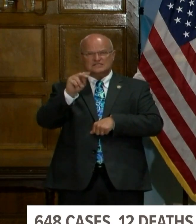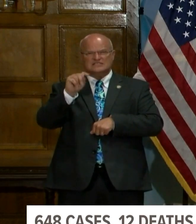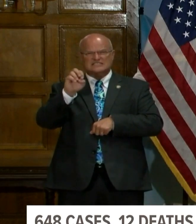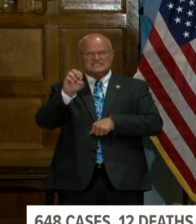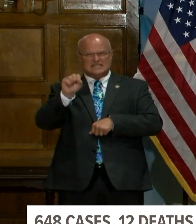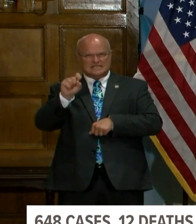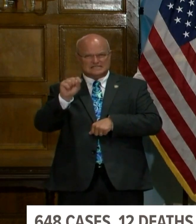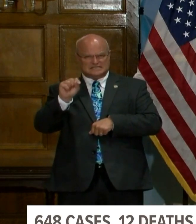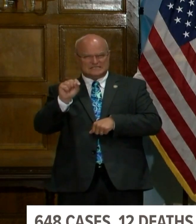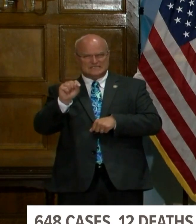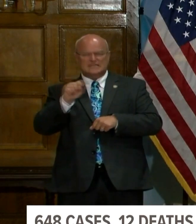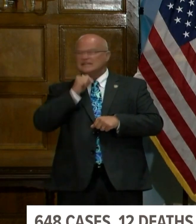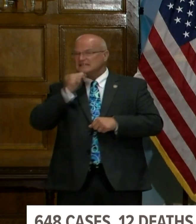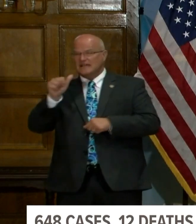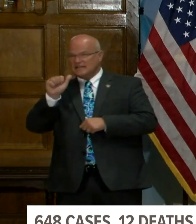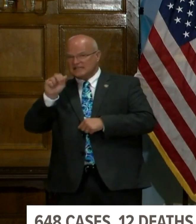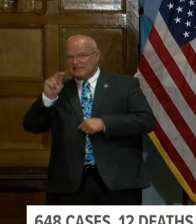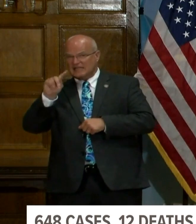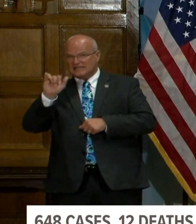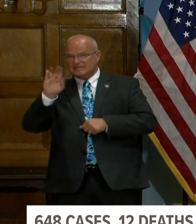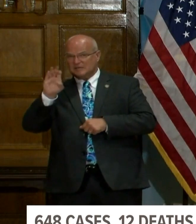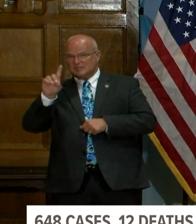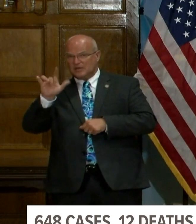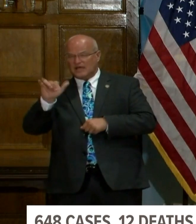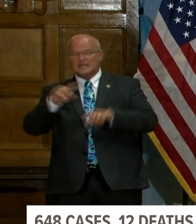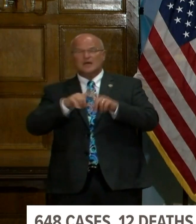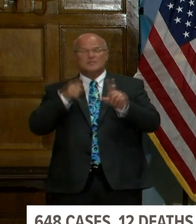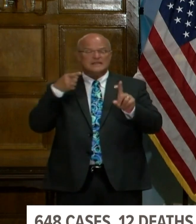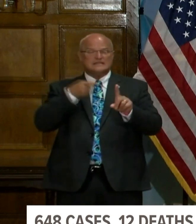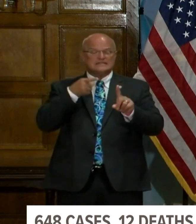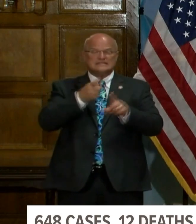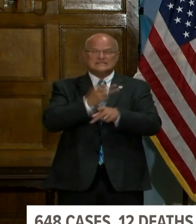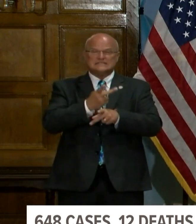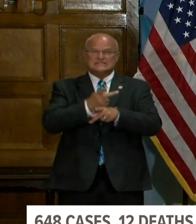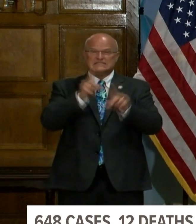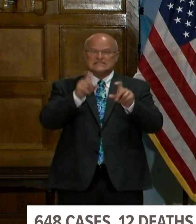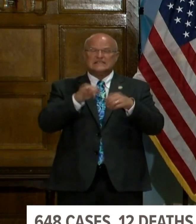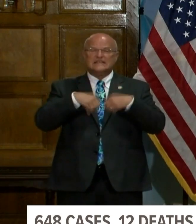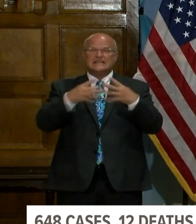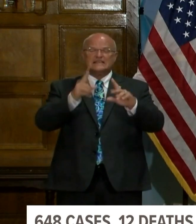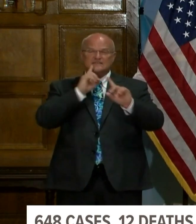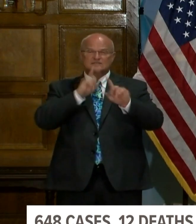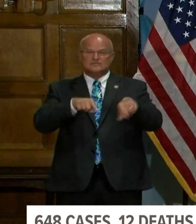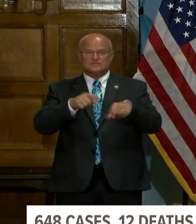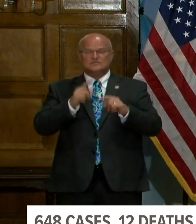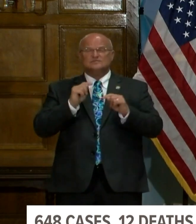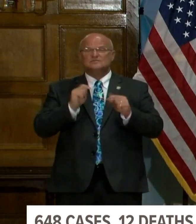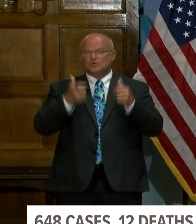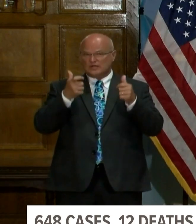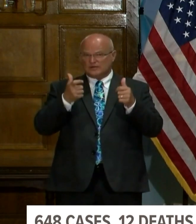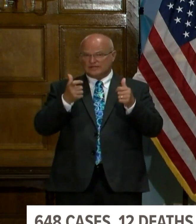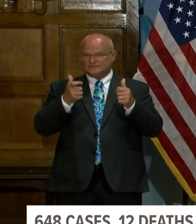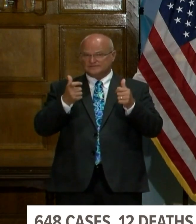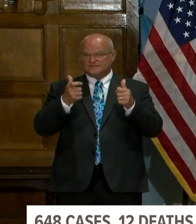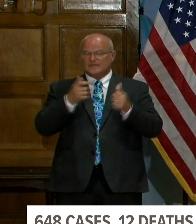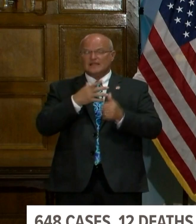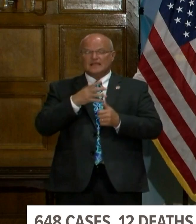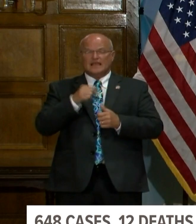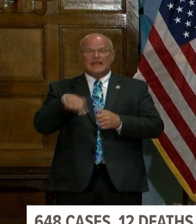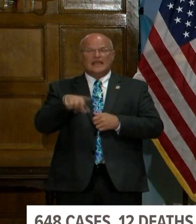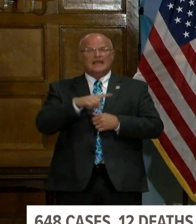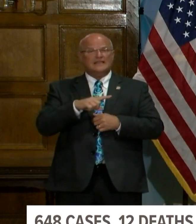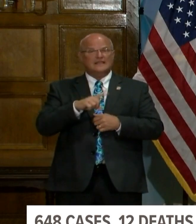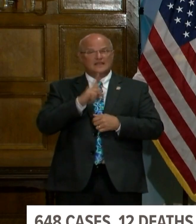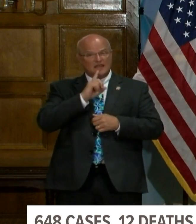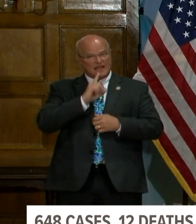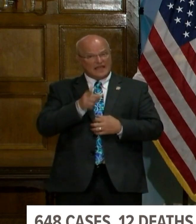these are antigen tests. They are point-of-care tests that give results in a short period of time. And they